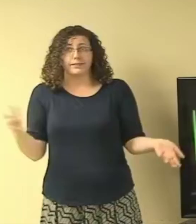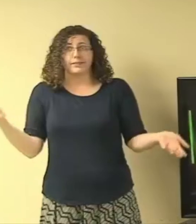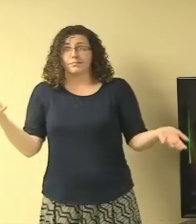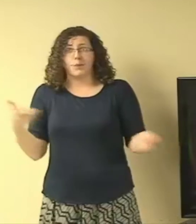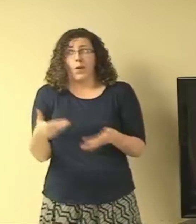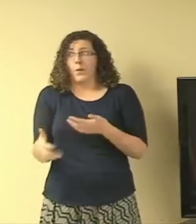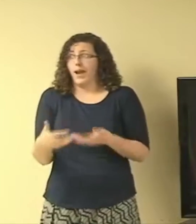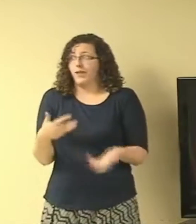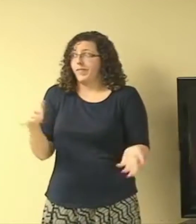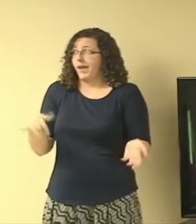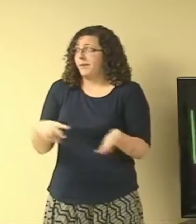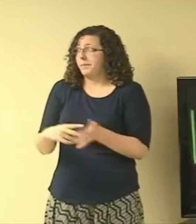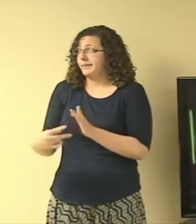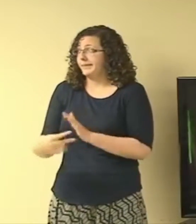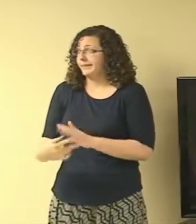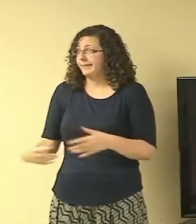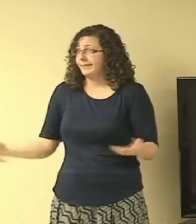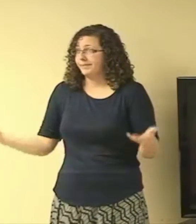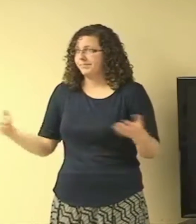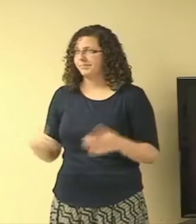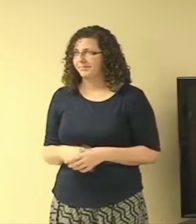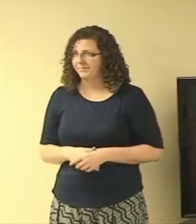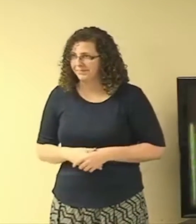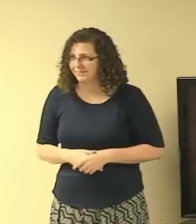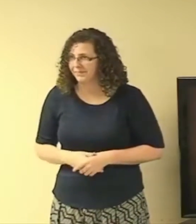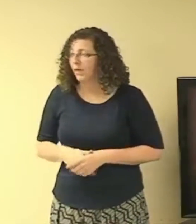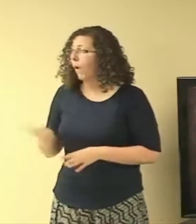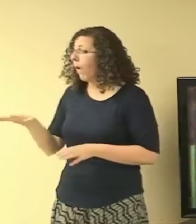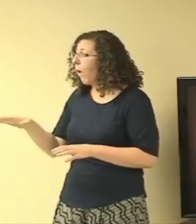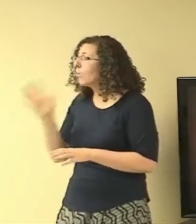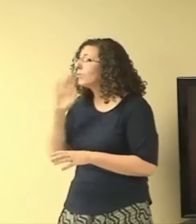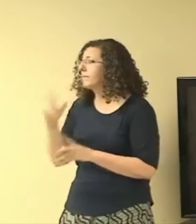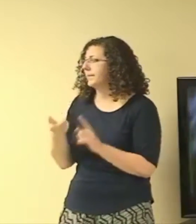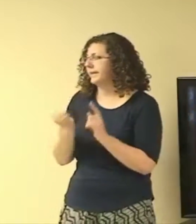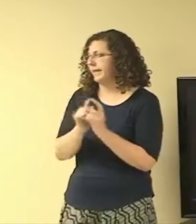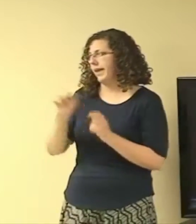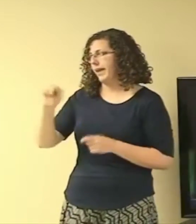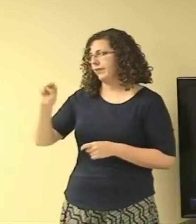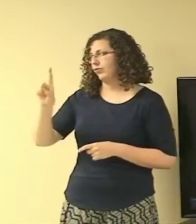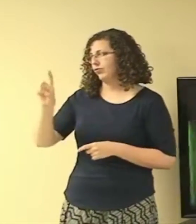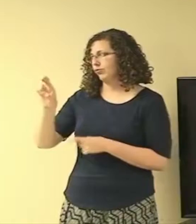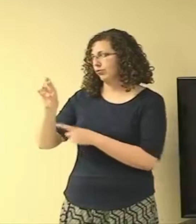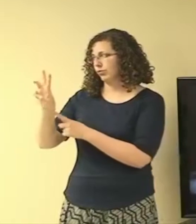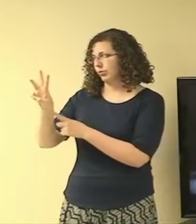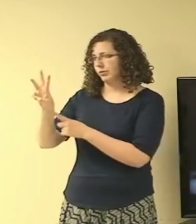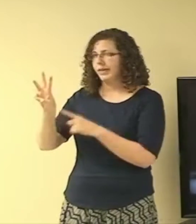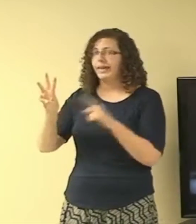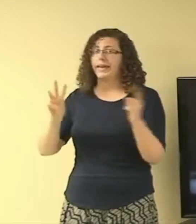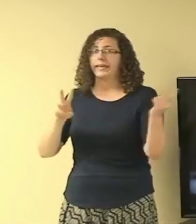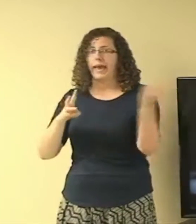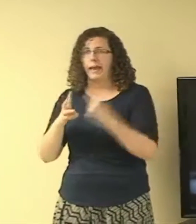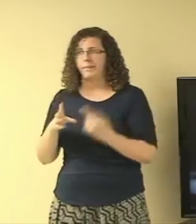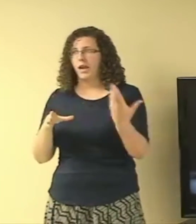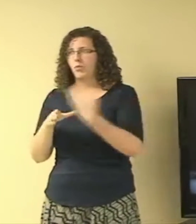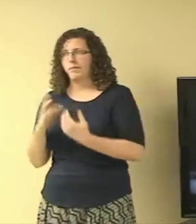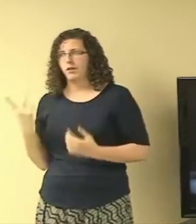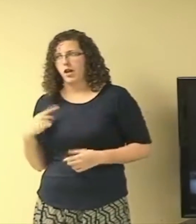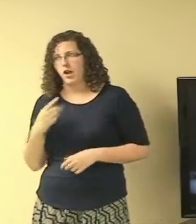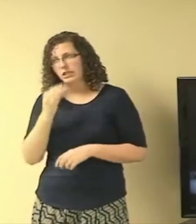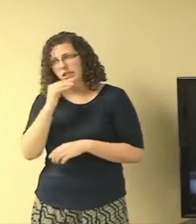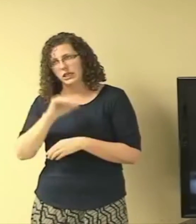Whatever that means. Well, you'll want to meet Andrew. And so we got to meet Andrew. He came down and interrupted our dinner, and he would not shut